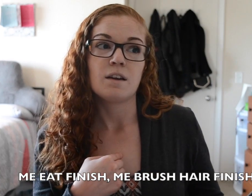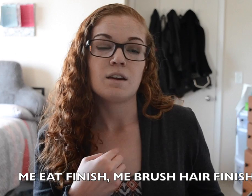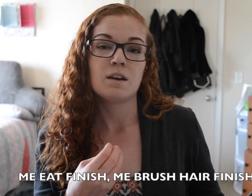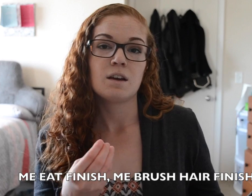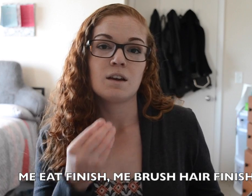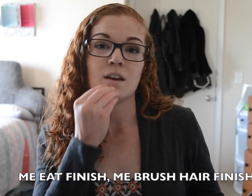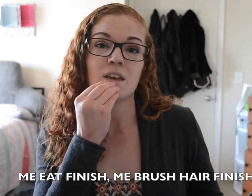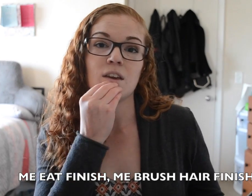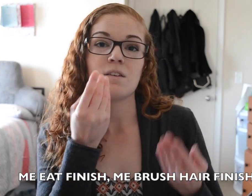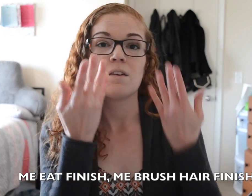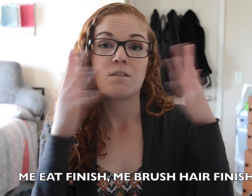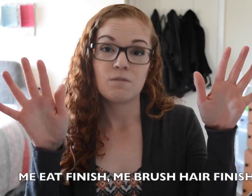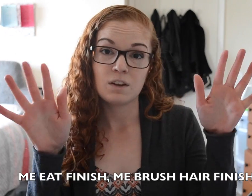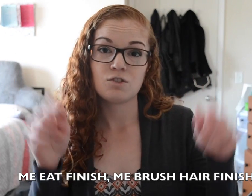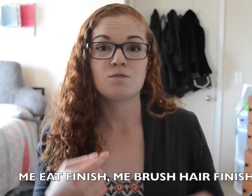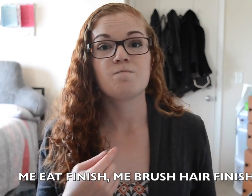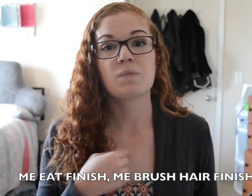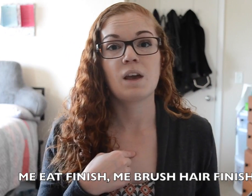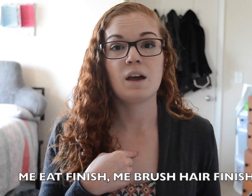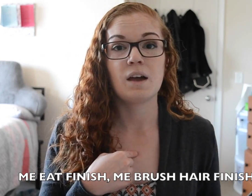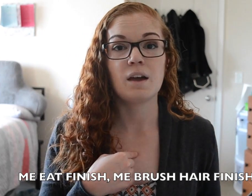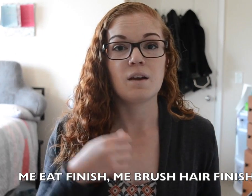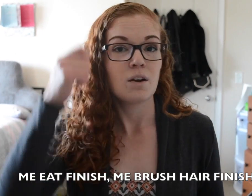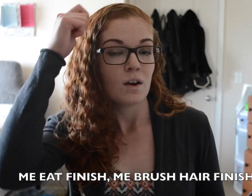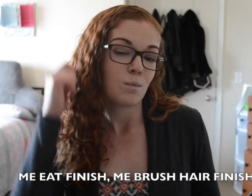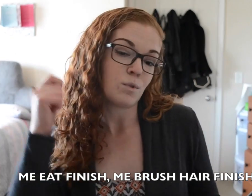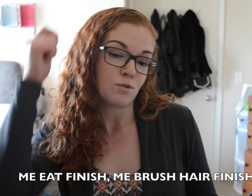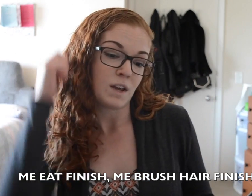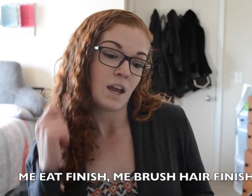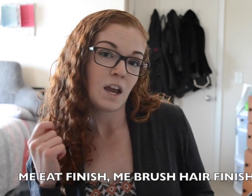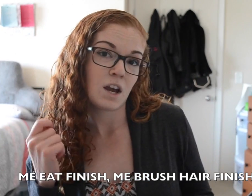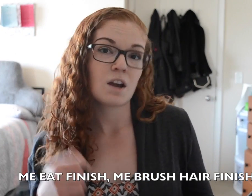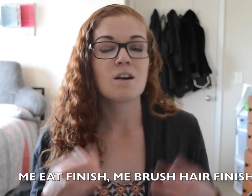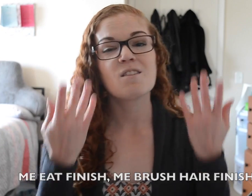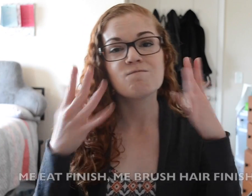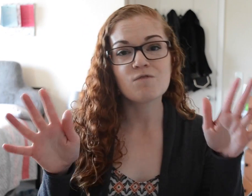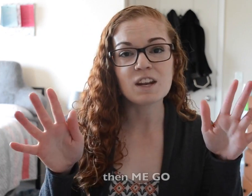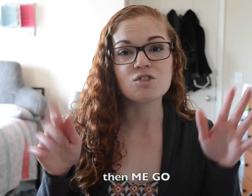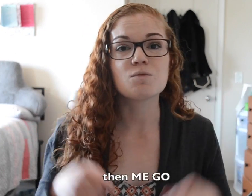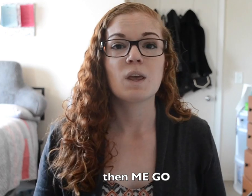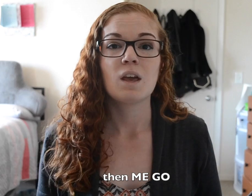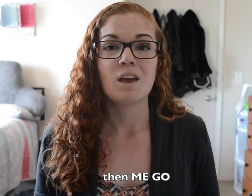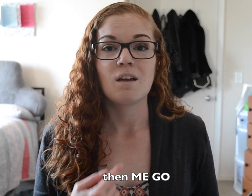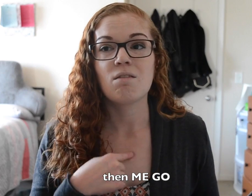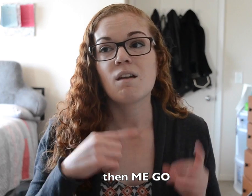I eat, finish, I brush my hair, finish, and then I